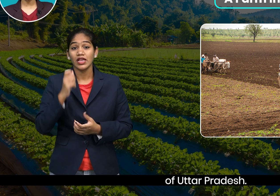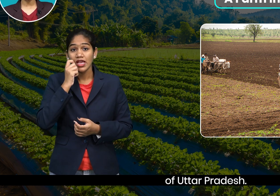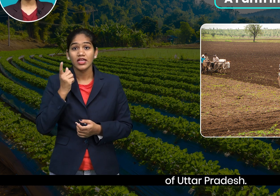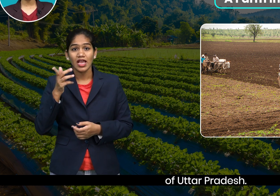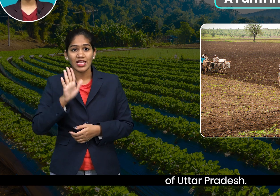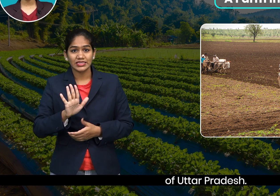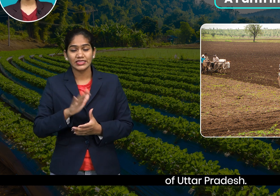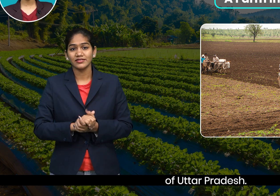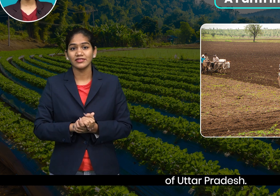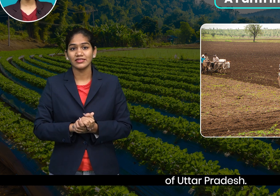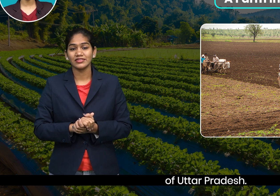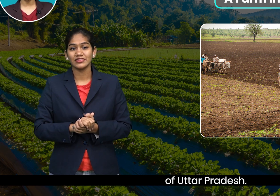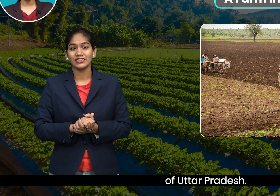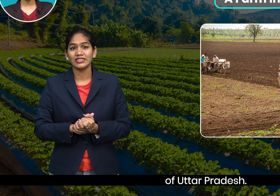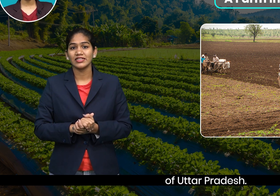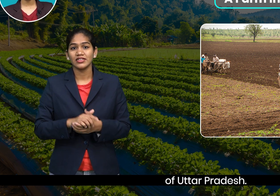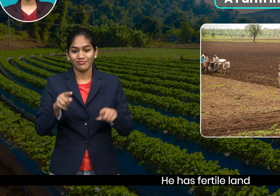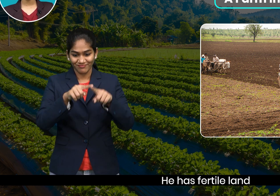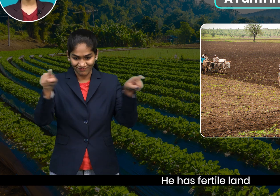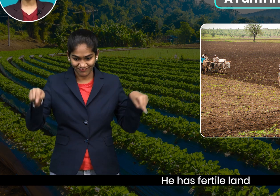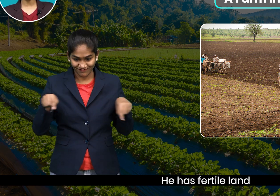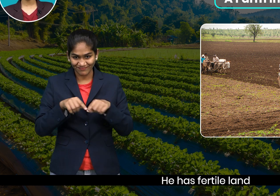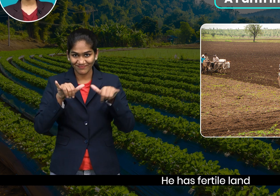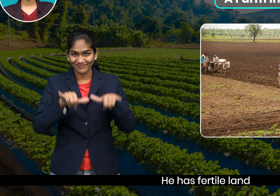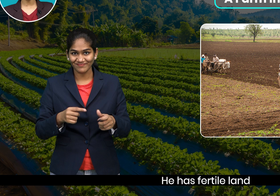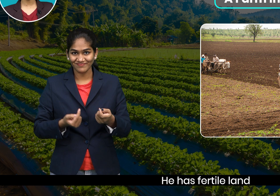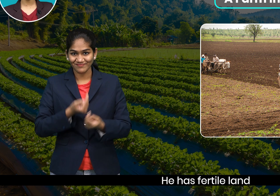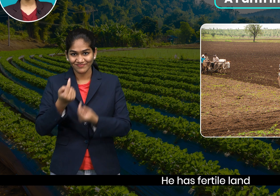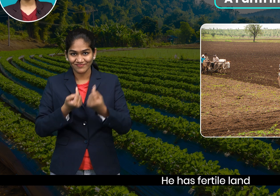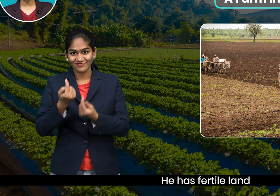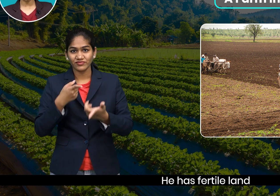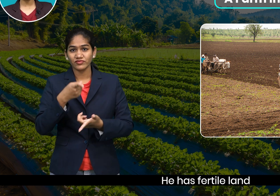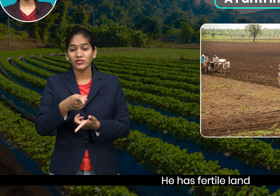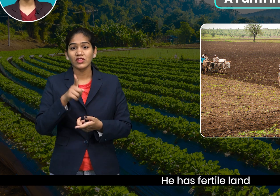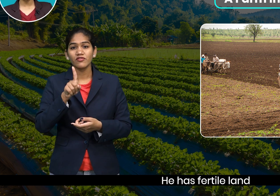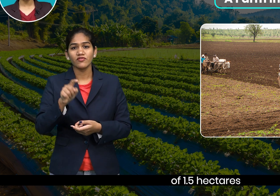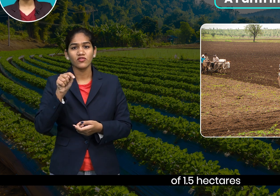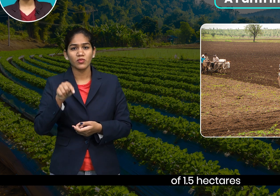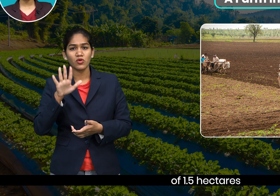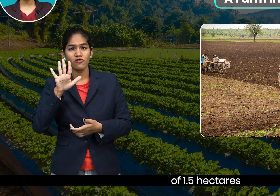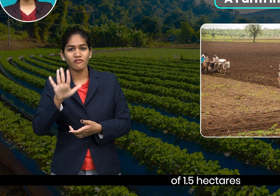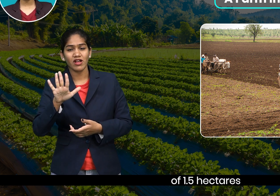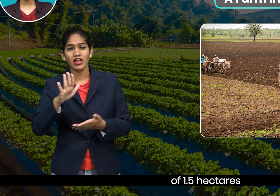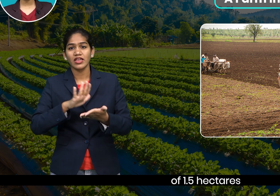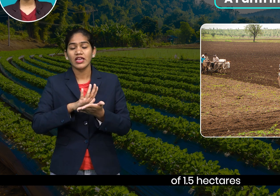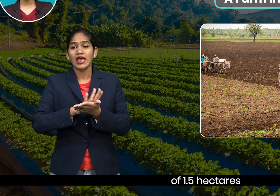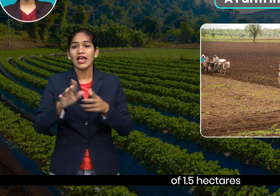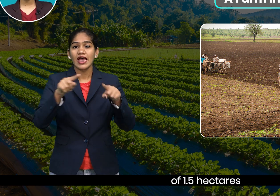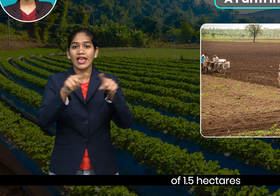He has fertile land of 1.5 hectares